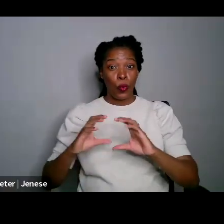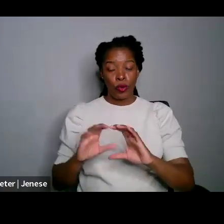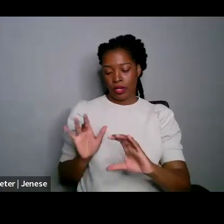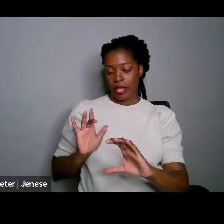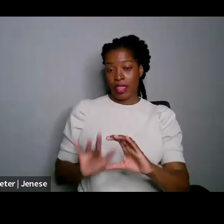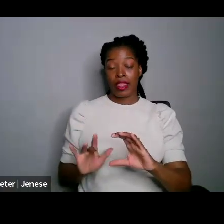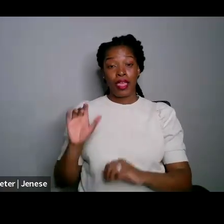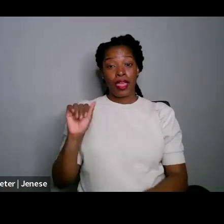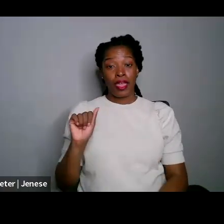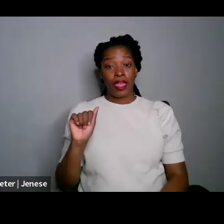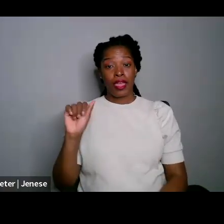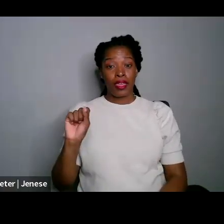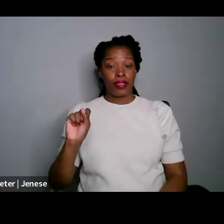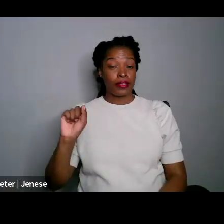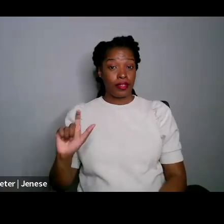can go to that